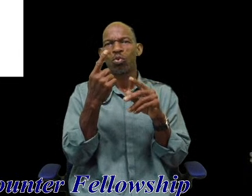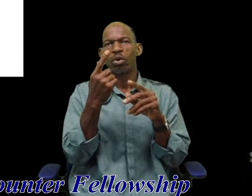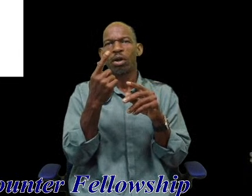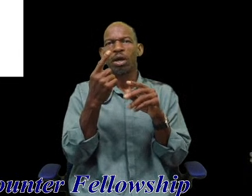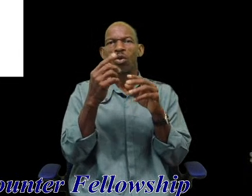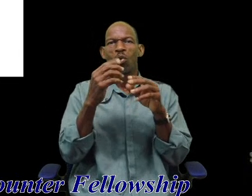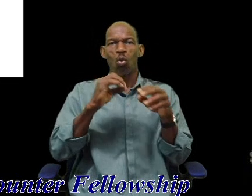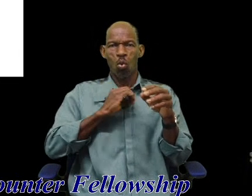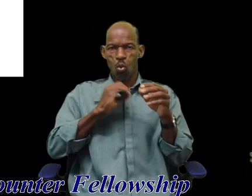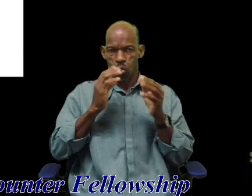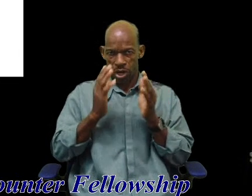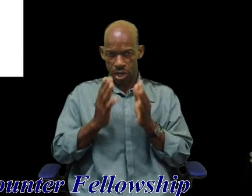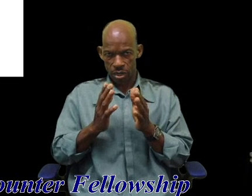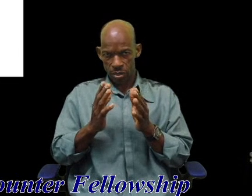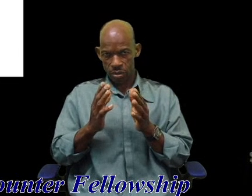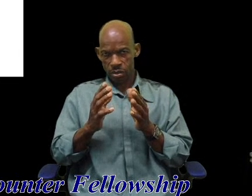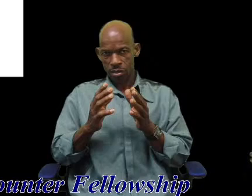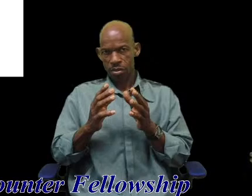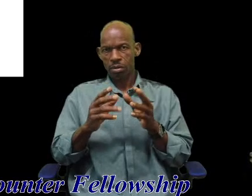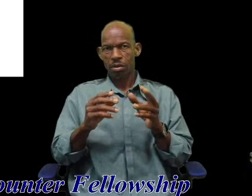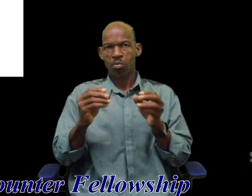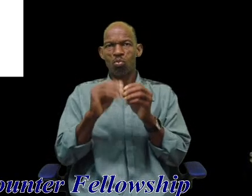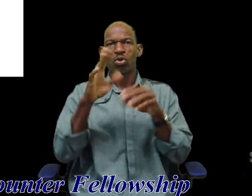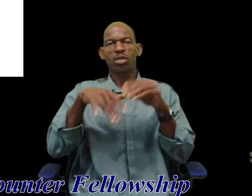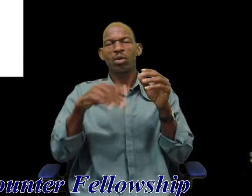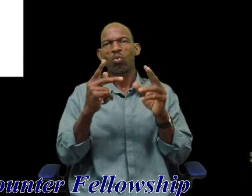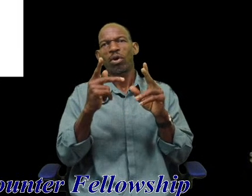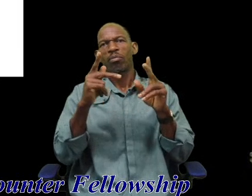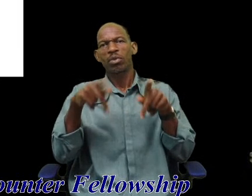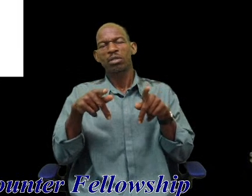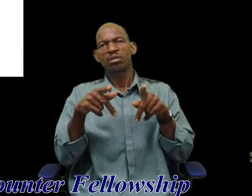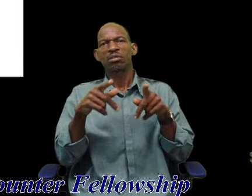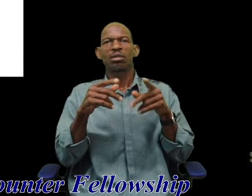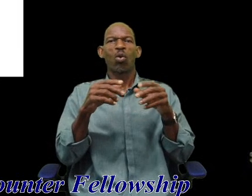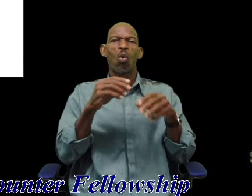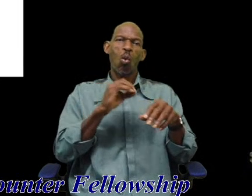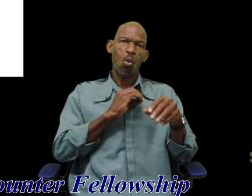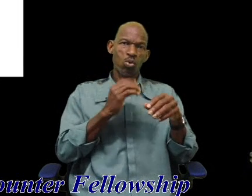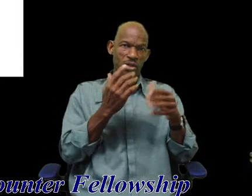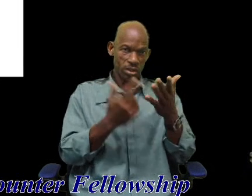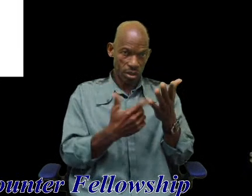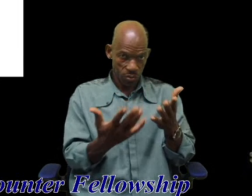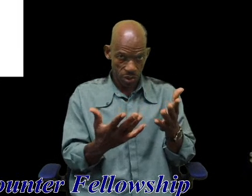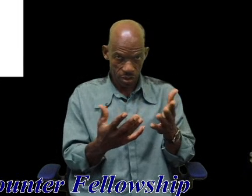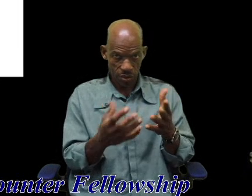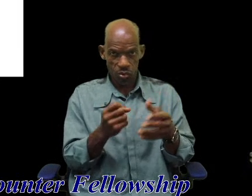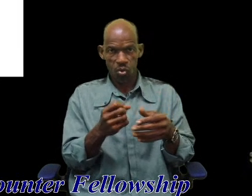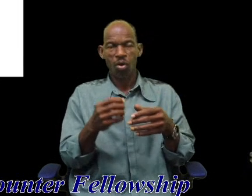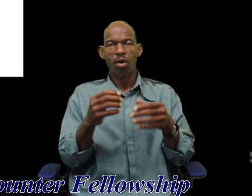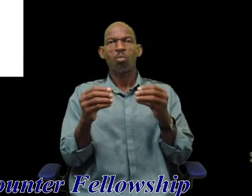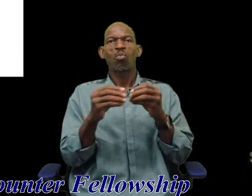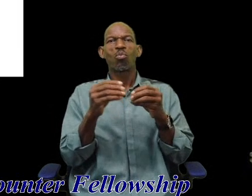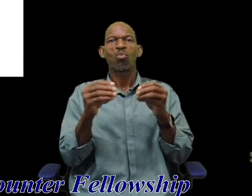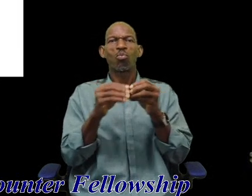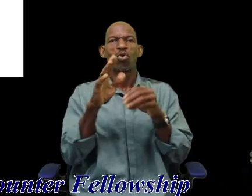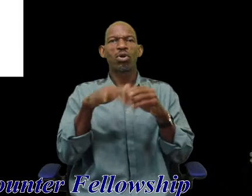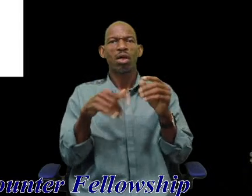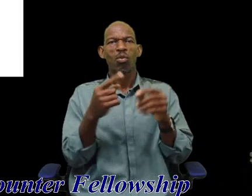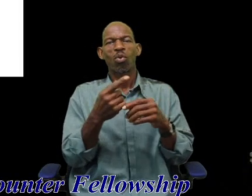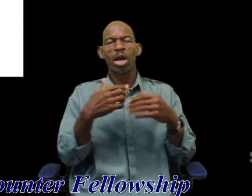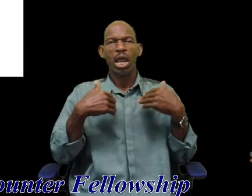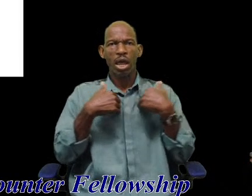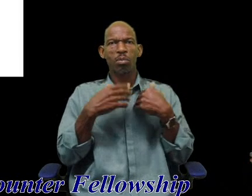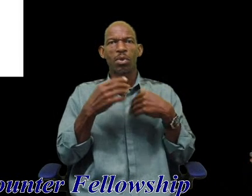singular owner. And what do you do in terms of showing ownership, singular, plural? We're going to compare